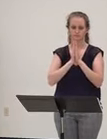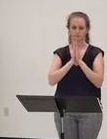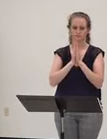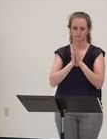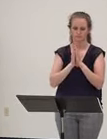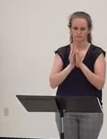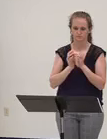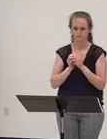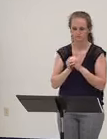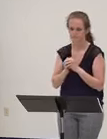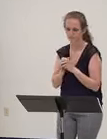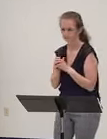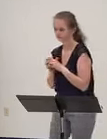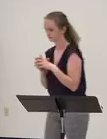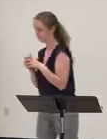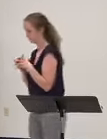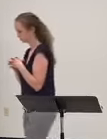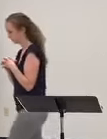Amen.